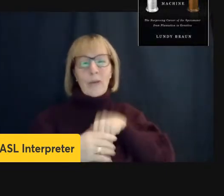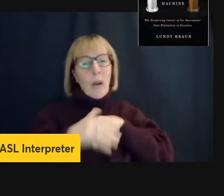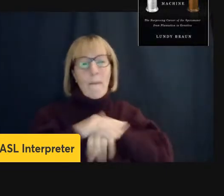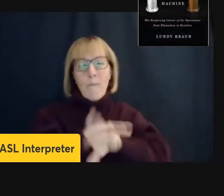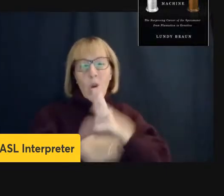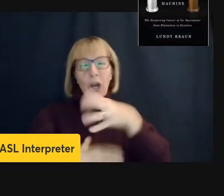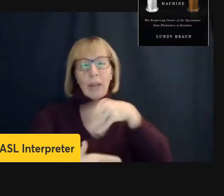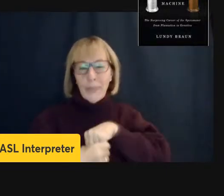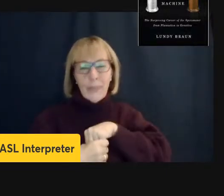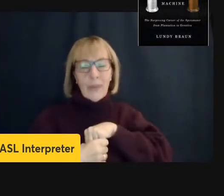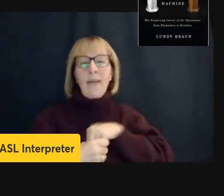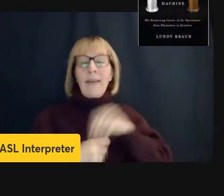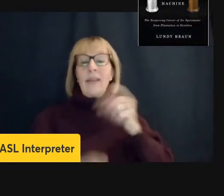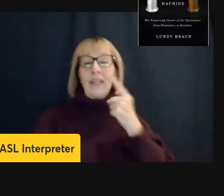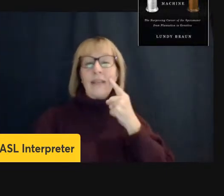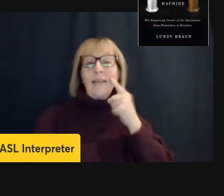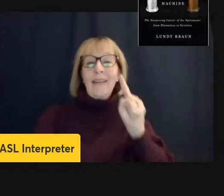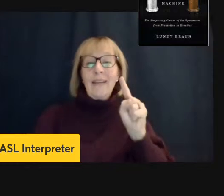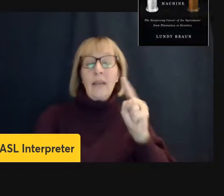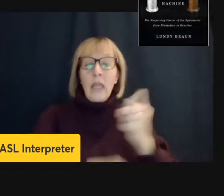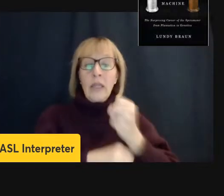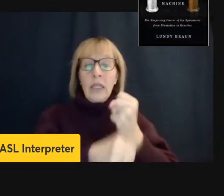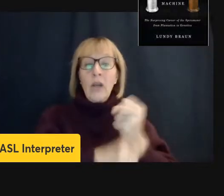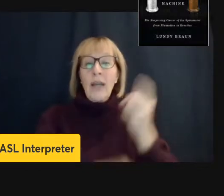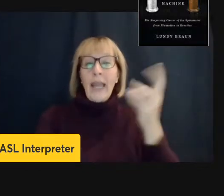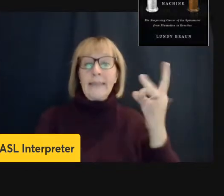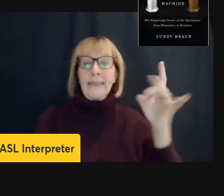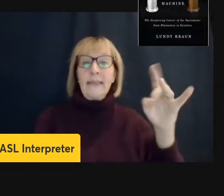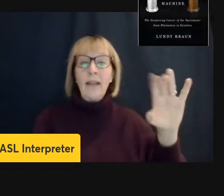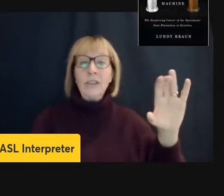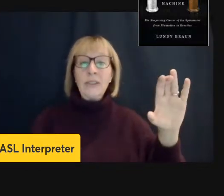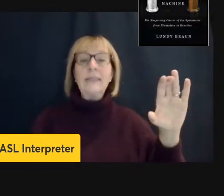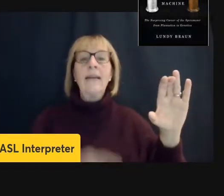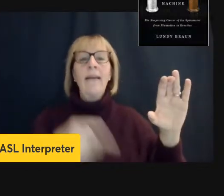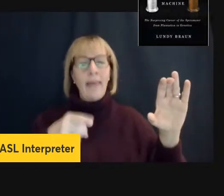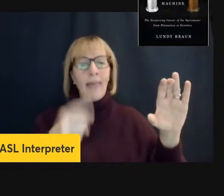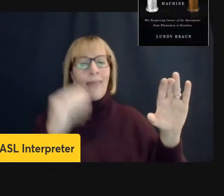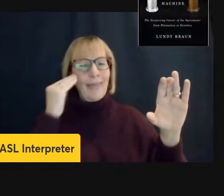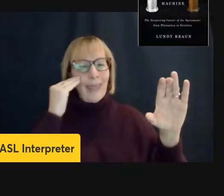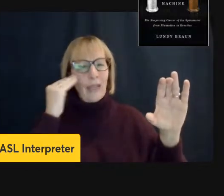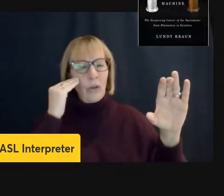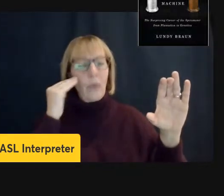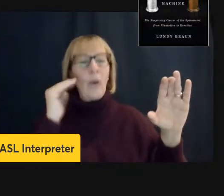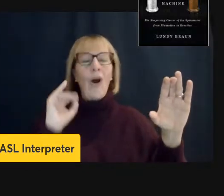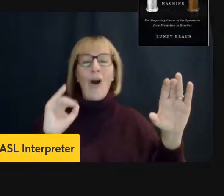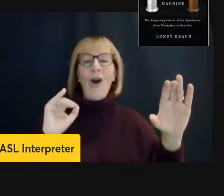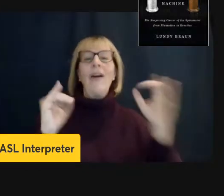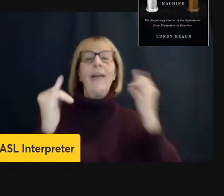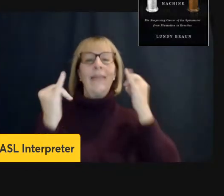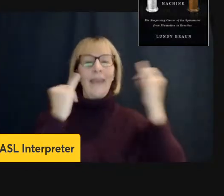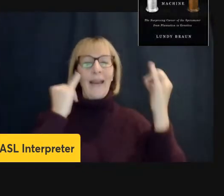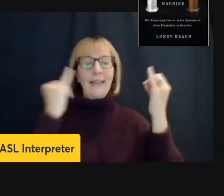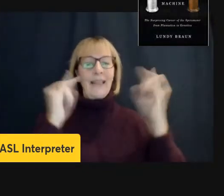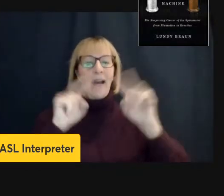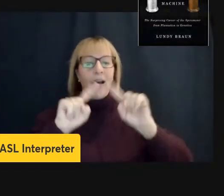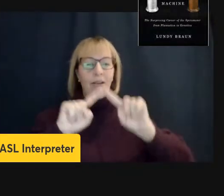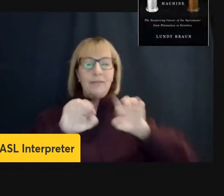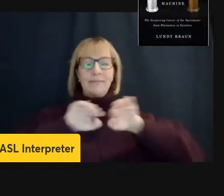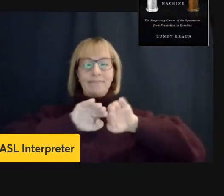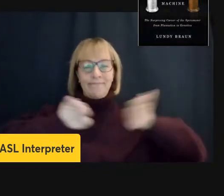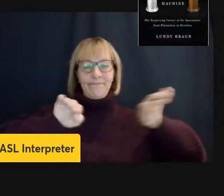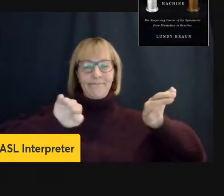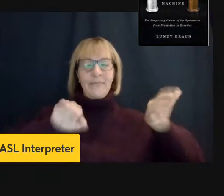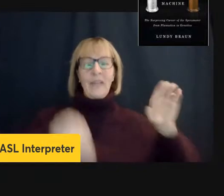the mid-1800s, there was contestation about this idea of innate difference.